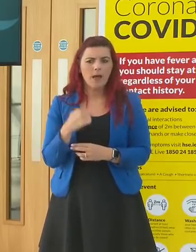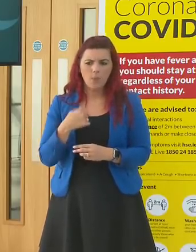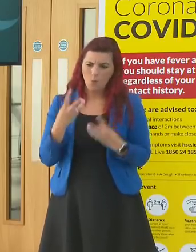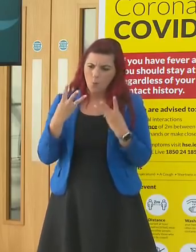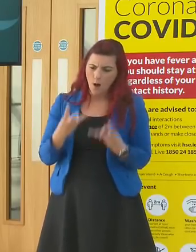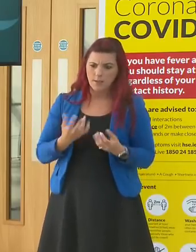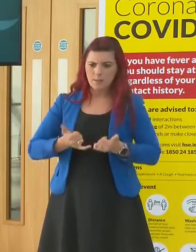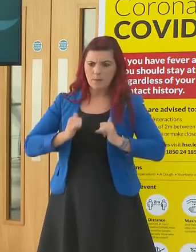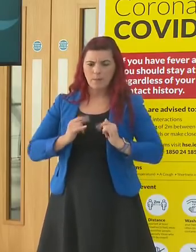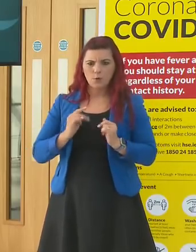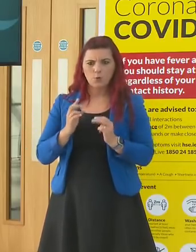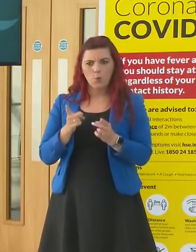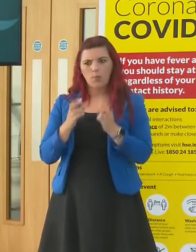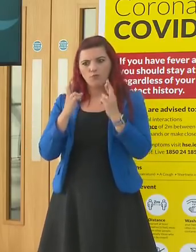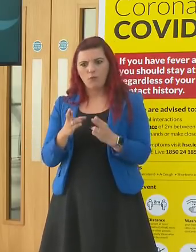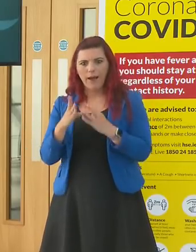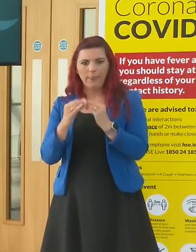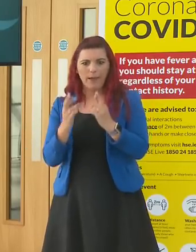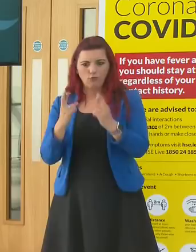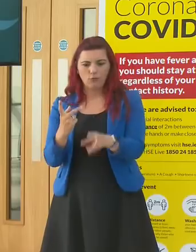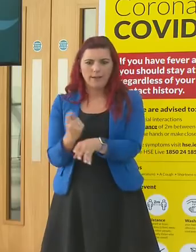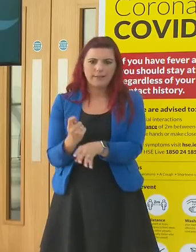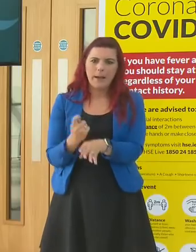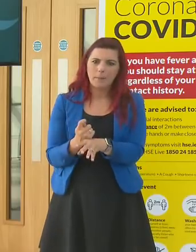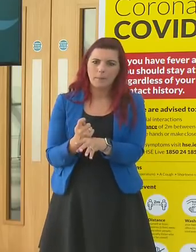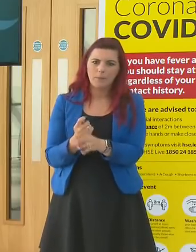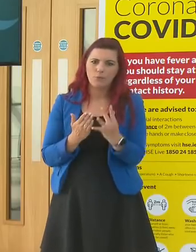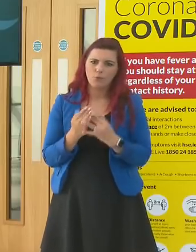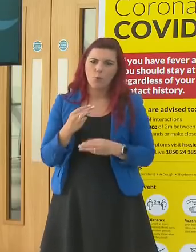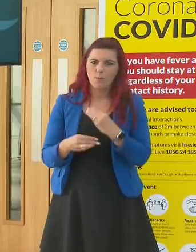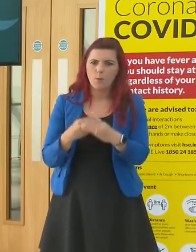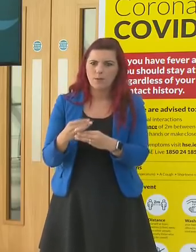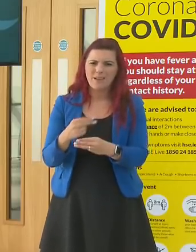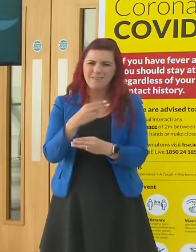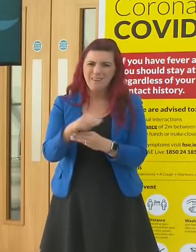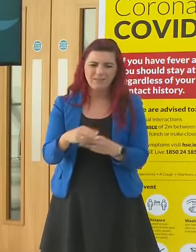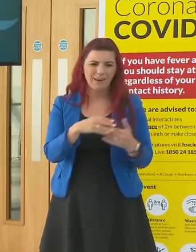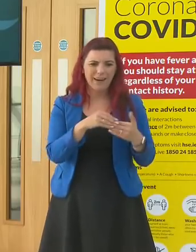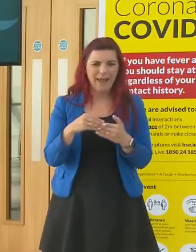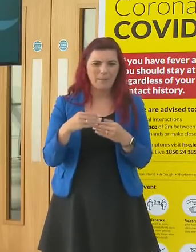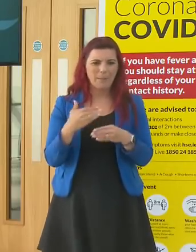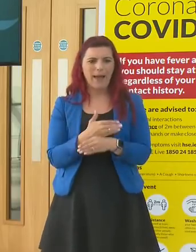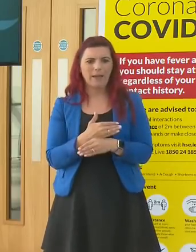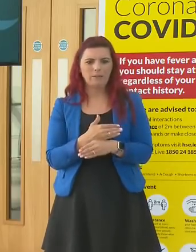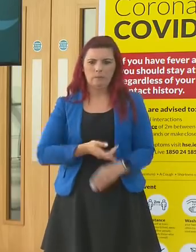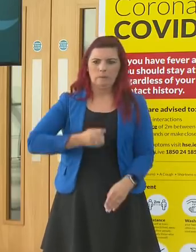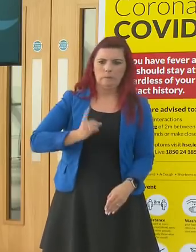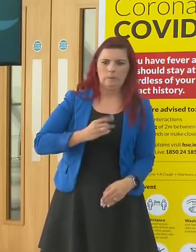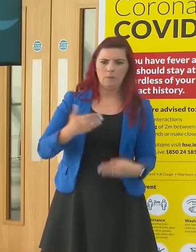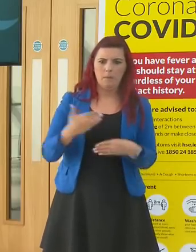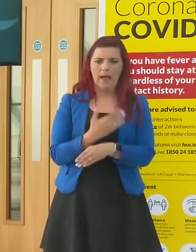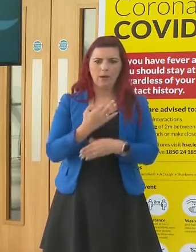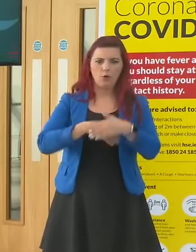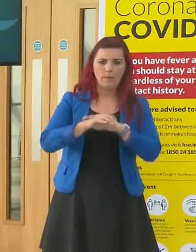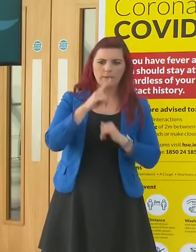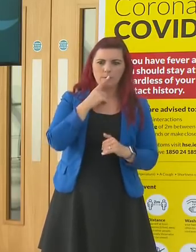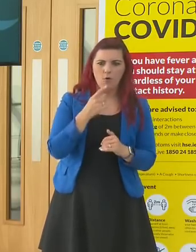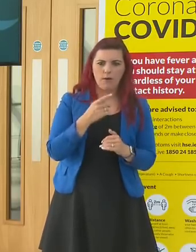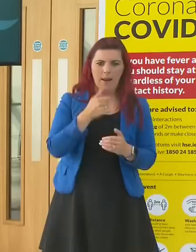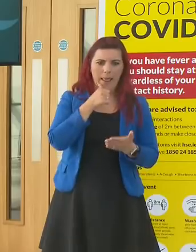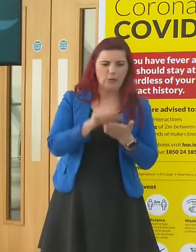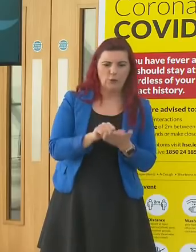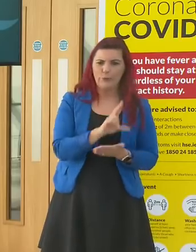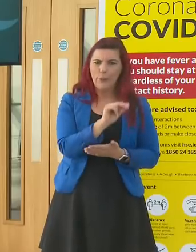do the right thing at the right time throughout. And it hasn't been driven by, we haven't been managing this pandemic through